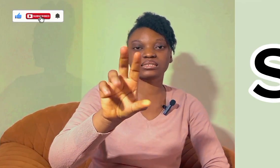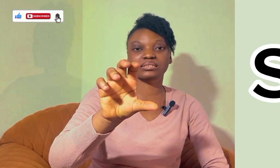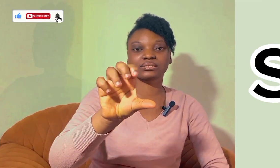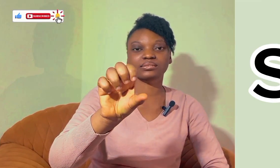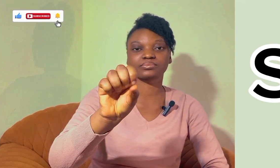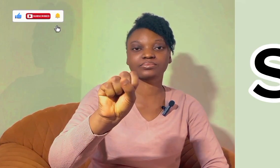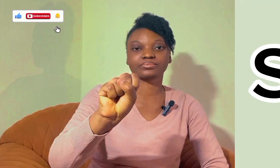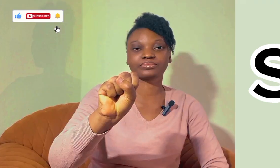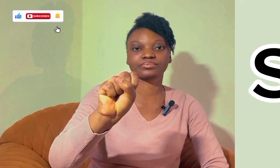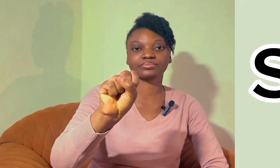S,